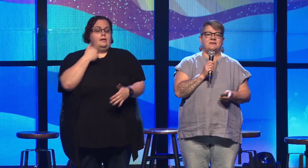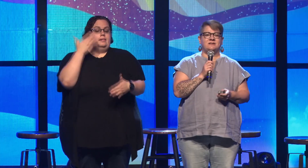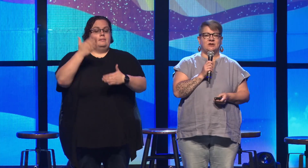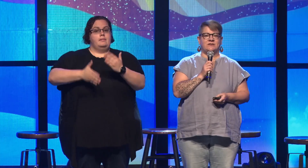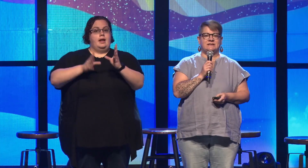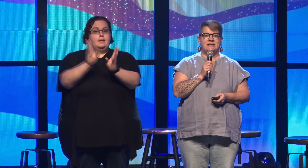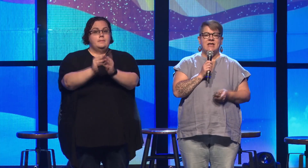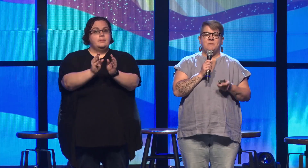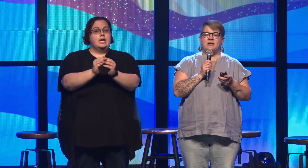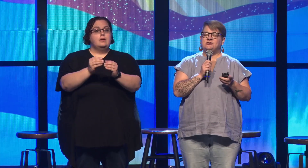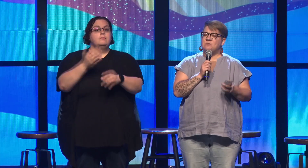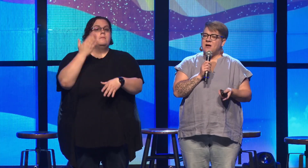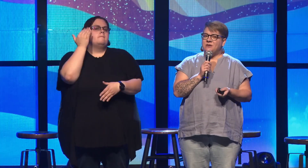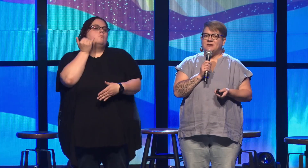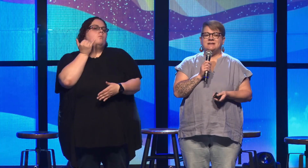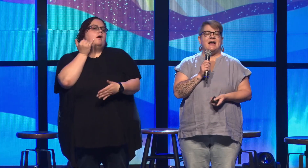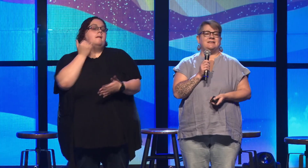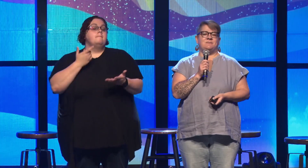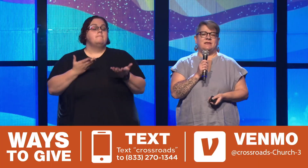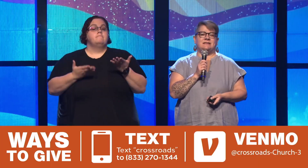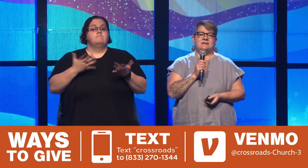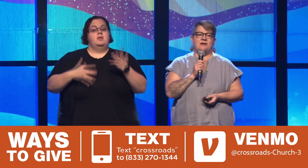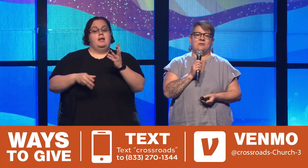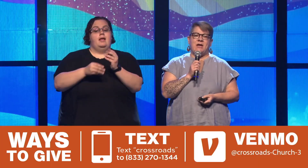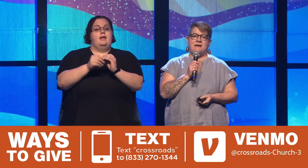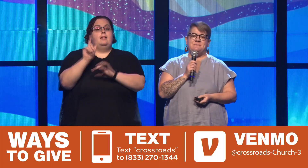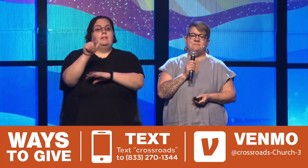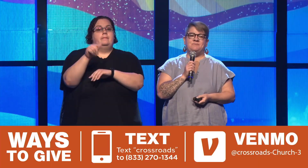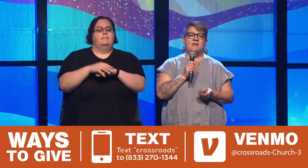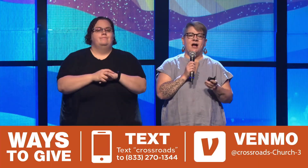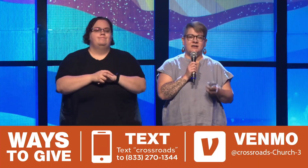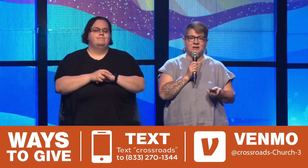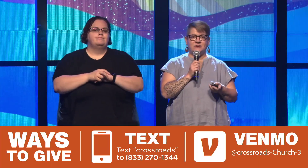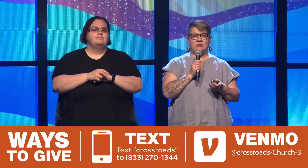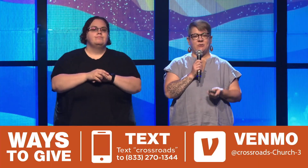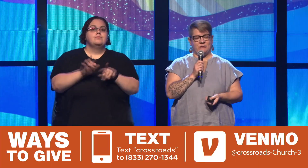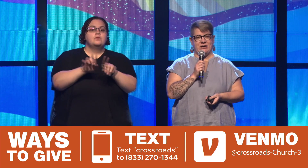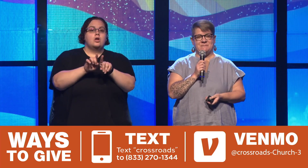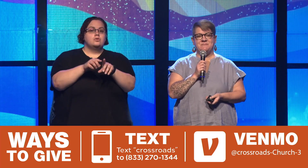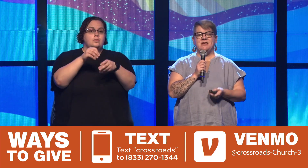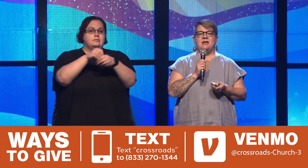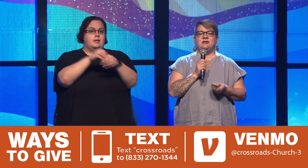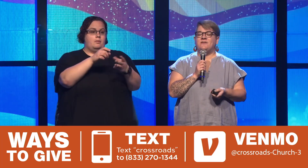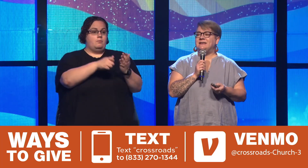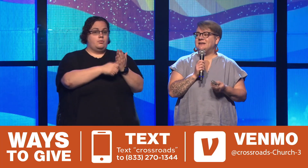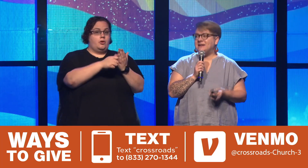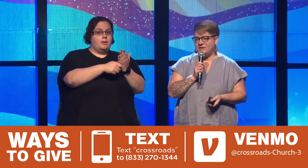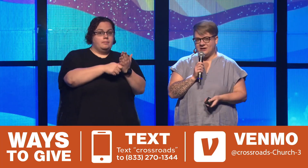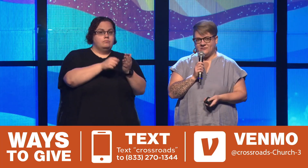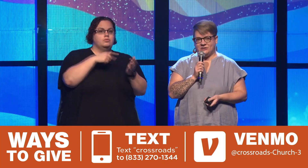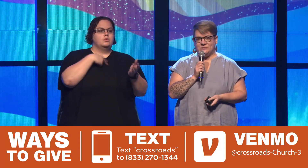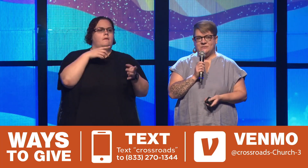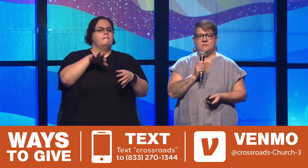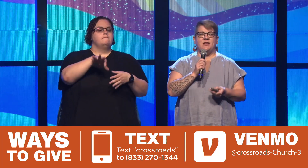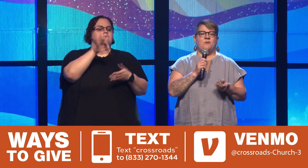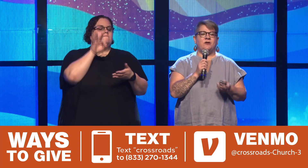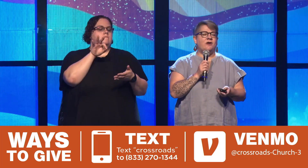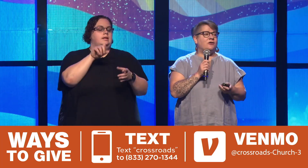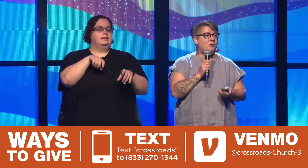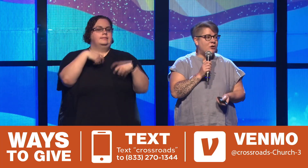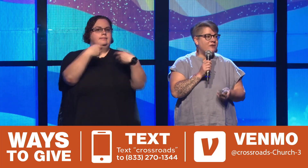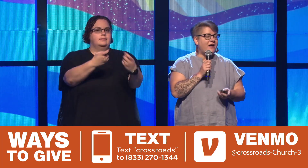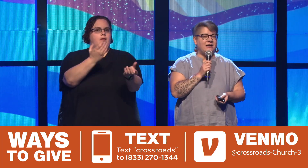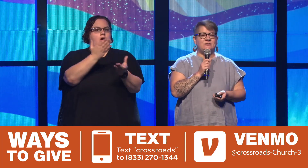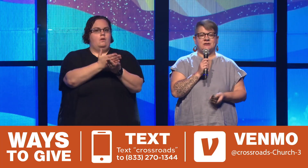until the end of the service because you might want to add some things along the way. Also in your program, you'll find a giving envelope. One